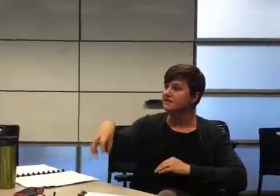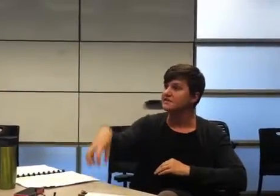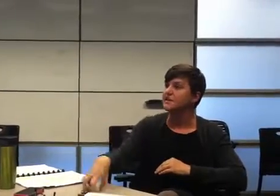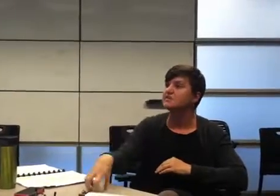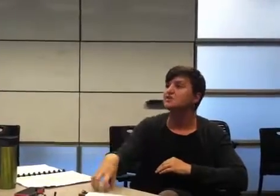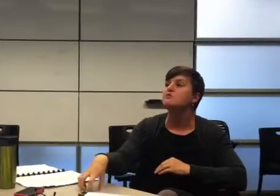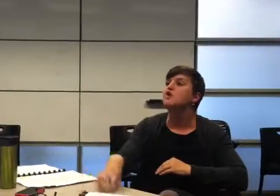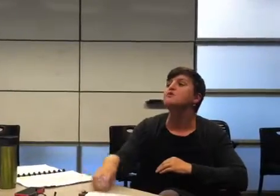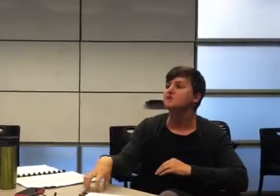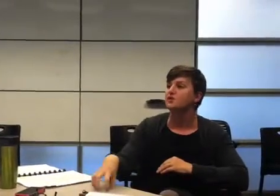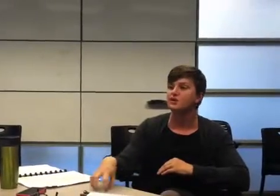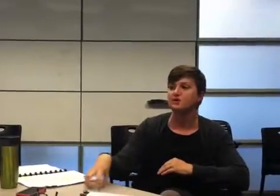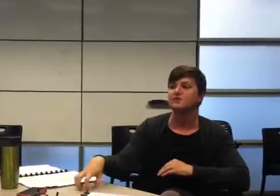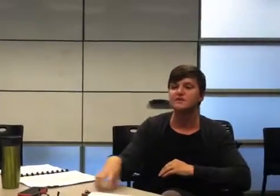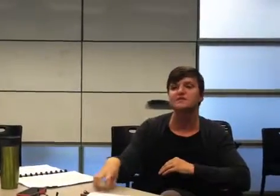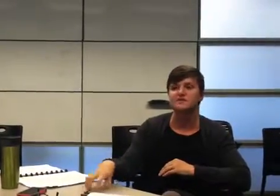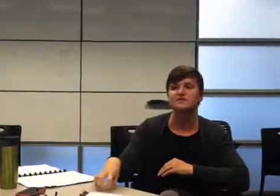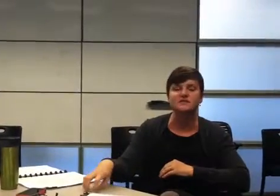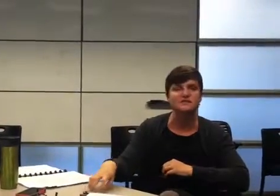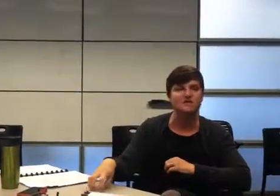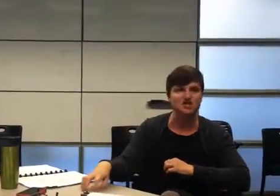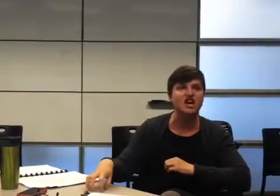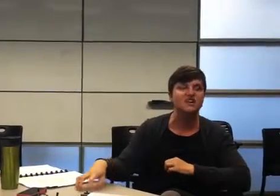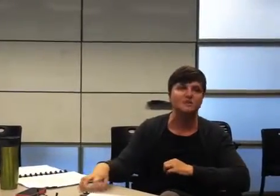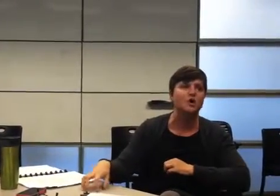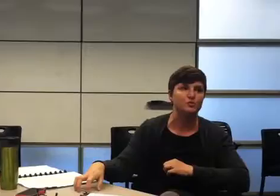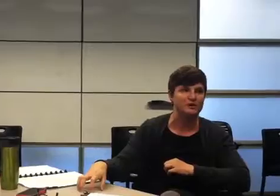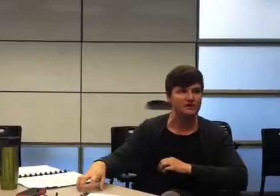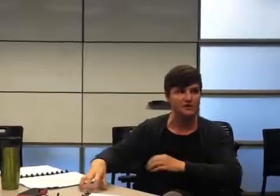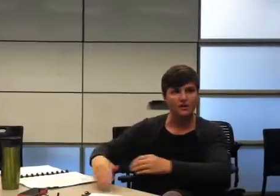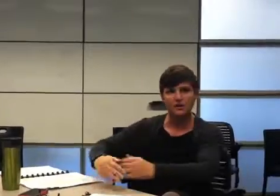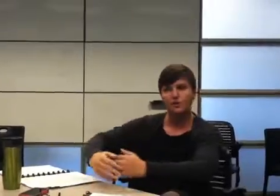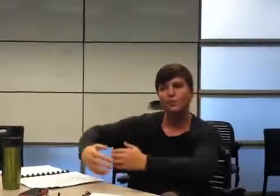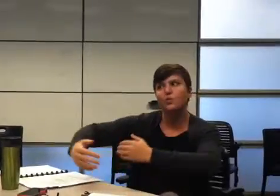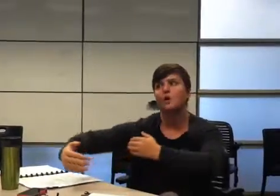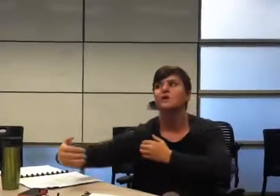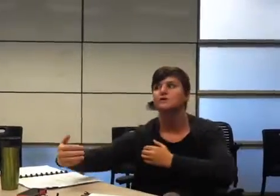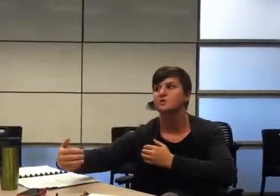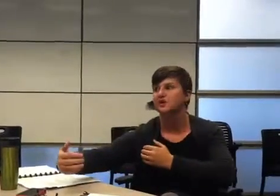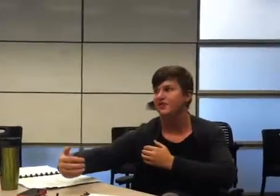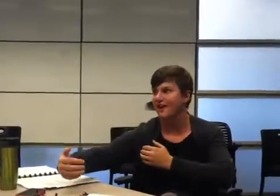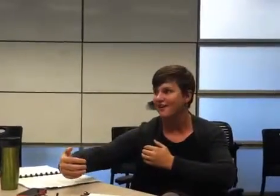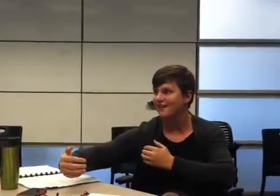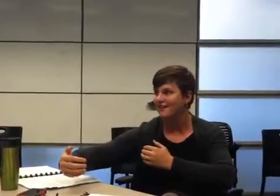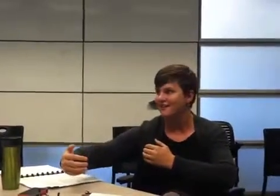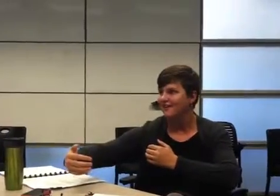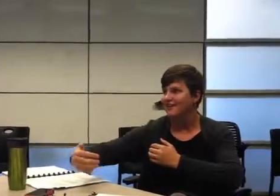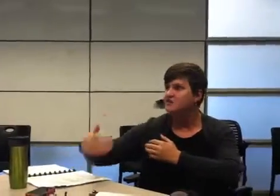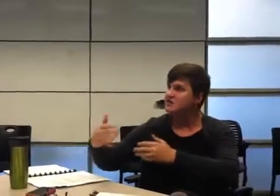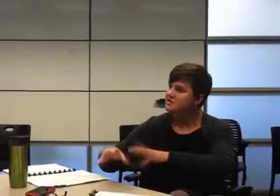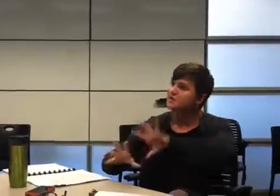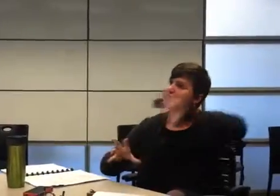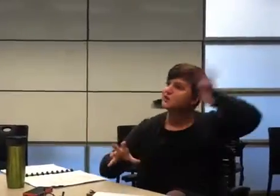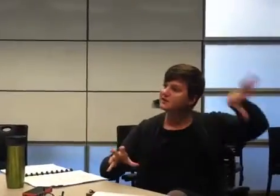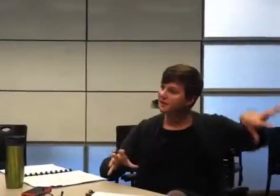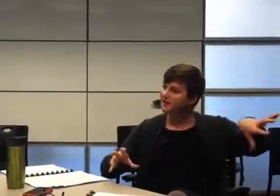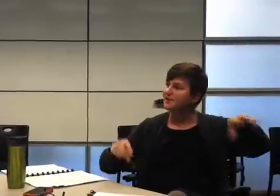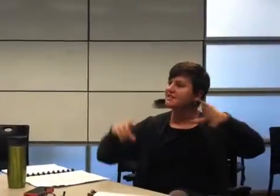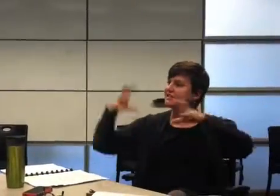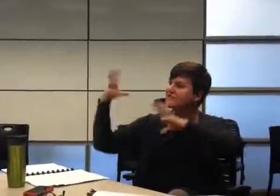the center moment for you, this is the shiny moment, what goes with that? So this is another way of getting at identity,